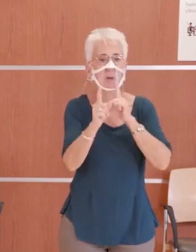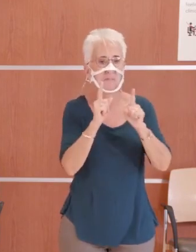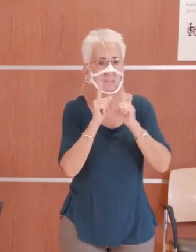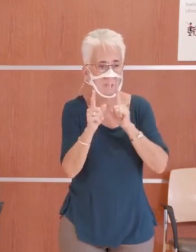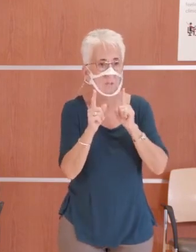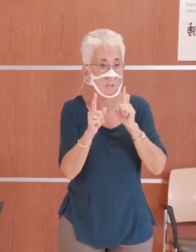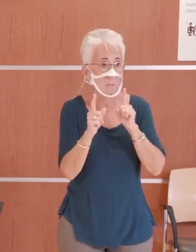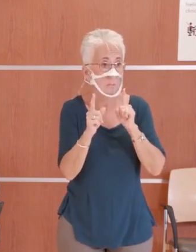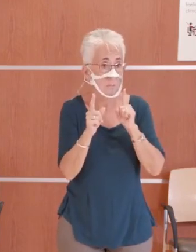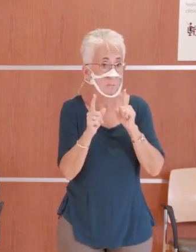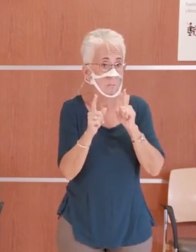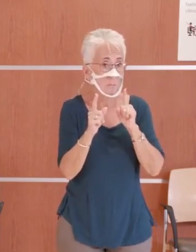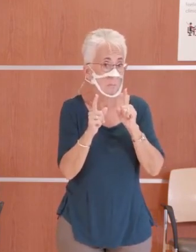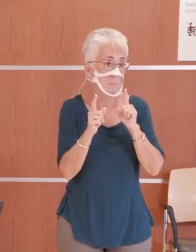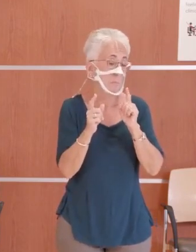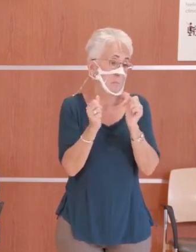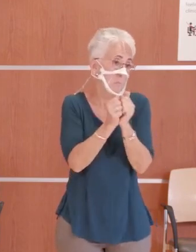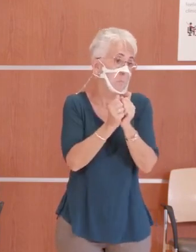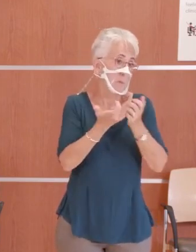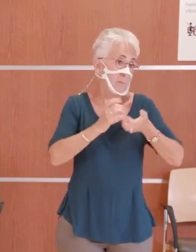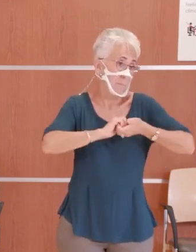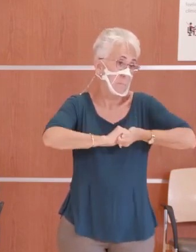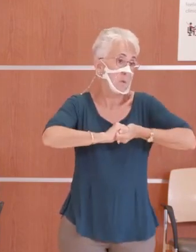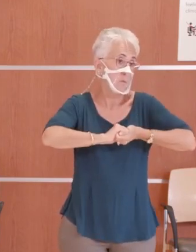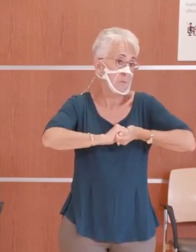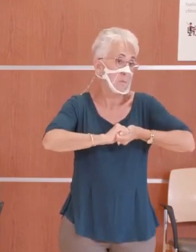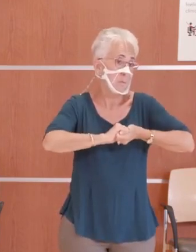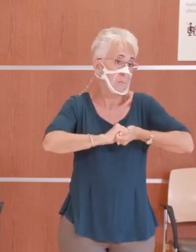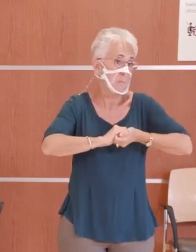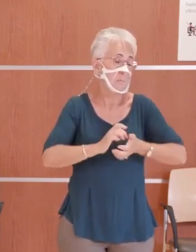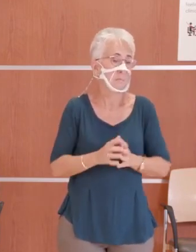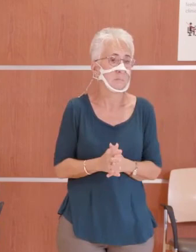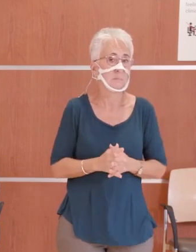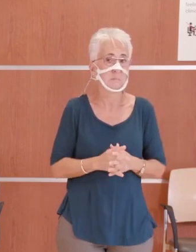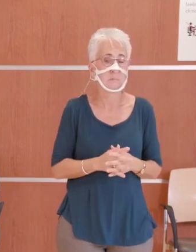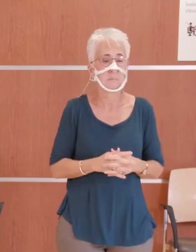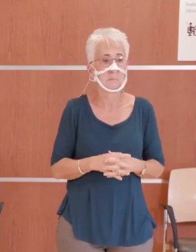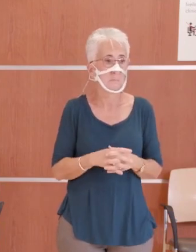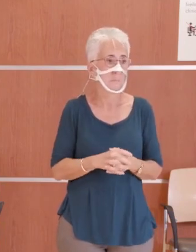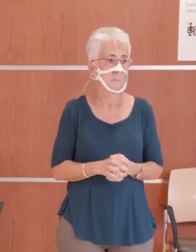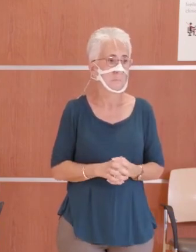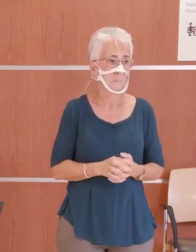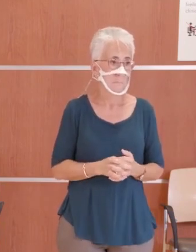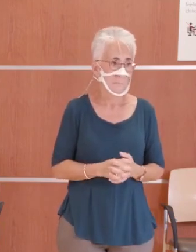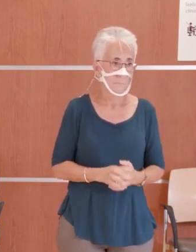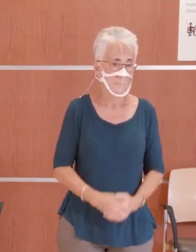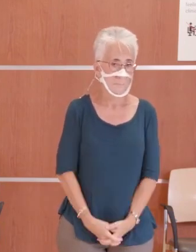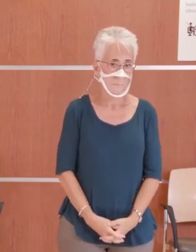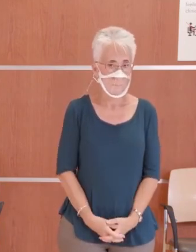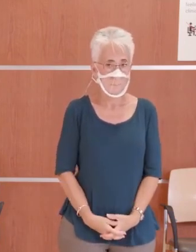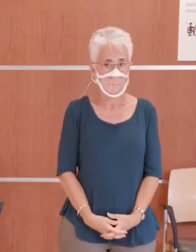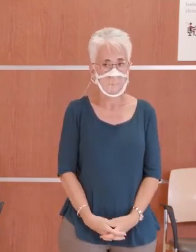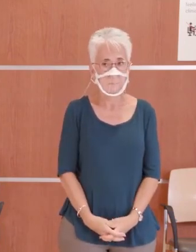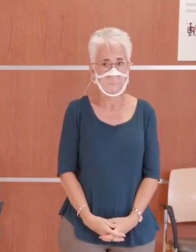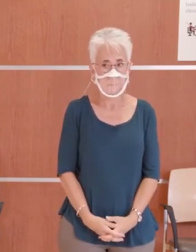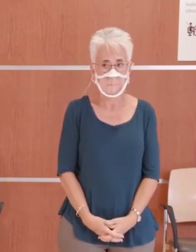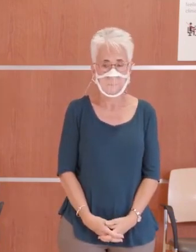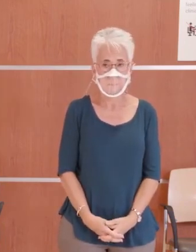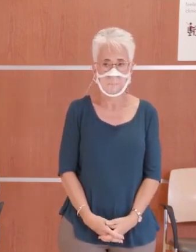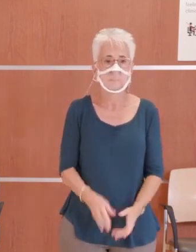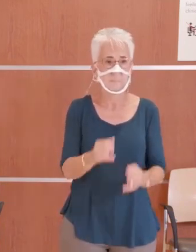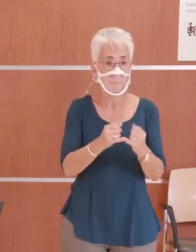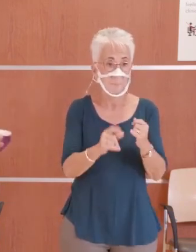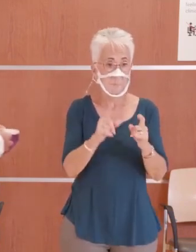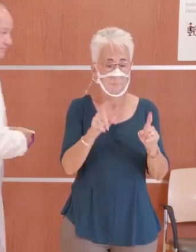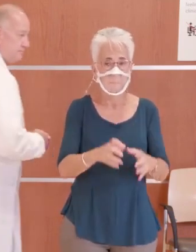our important partners, which are those that are providing healthcare under the UPMC umbrella. Thank you. Thank you. And our last